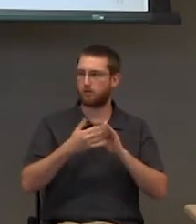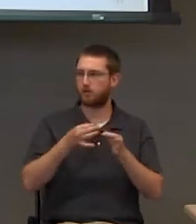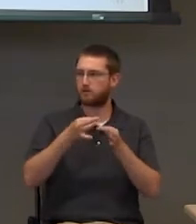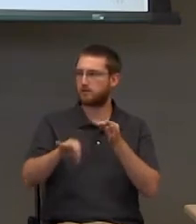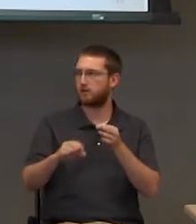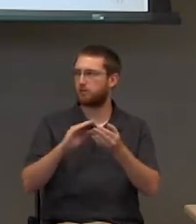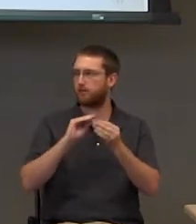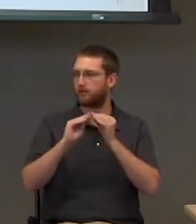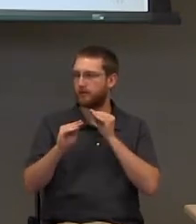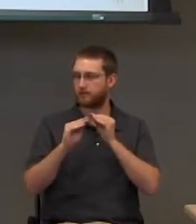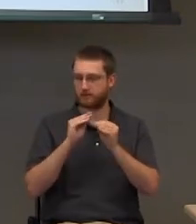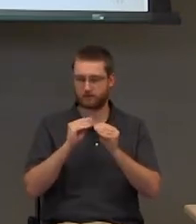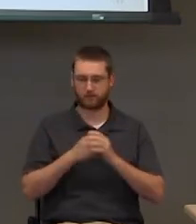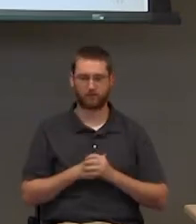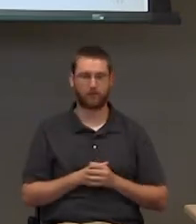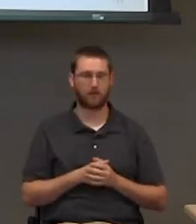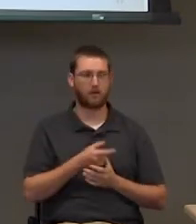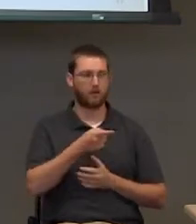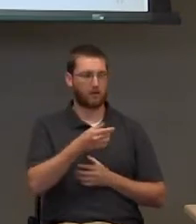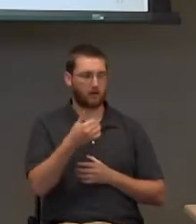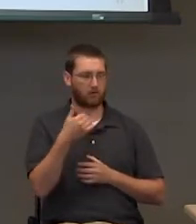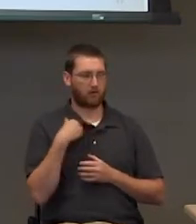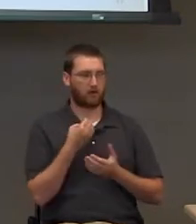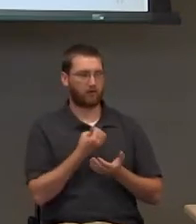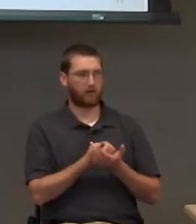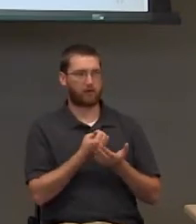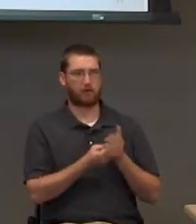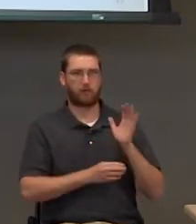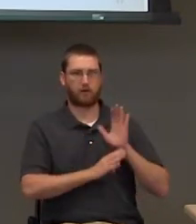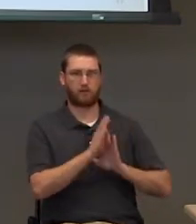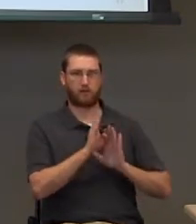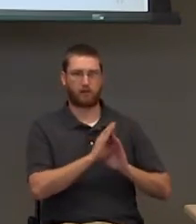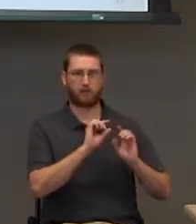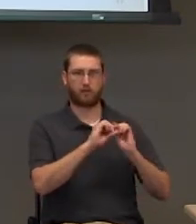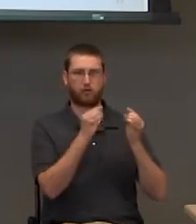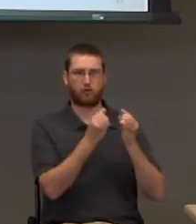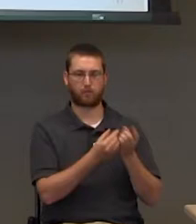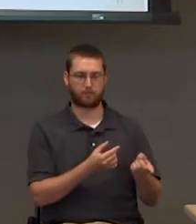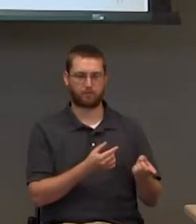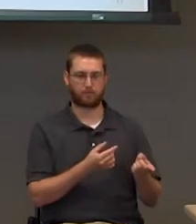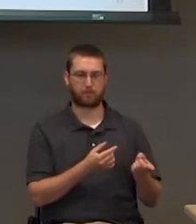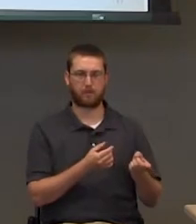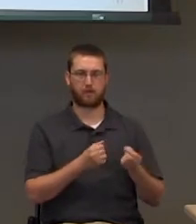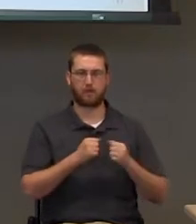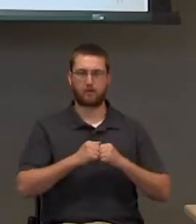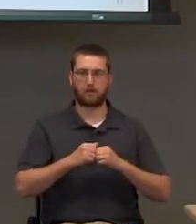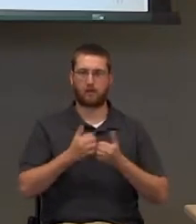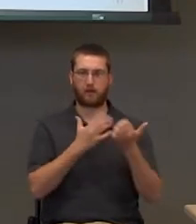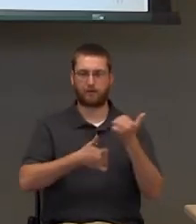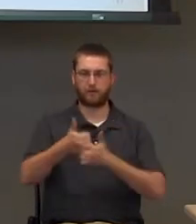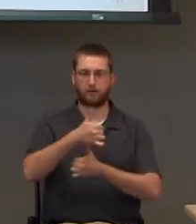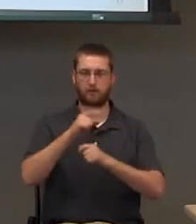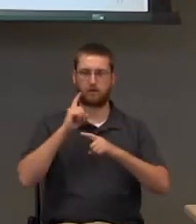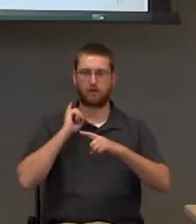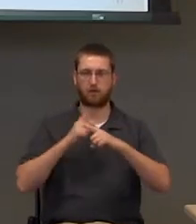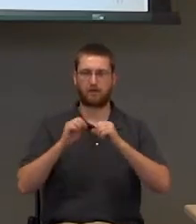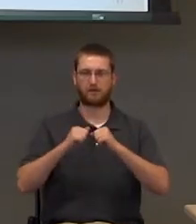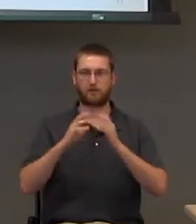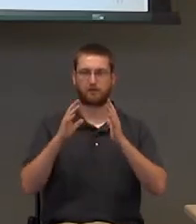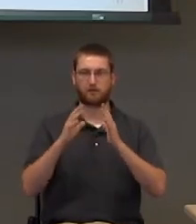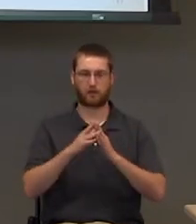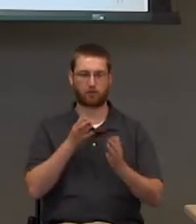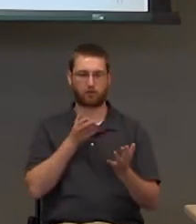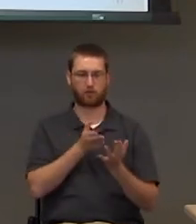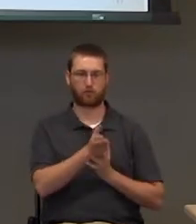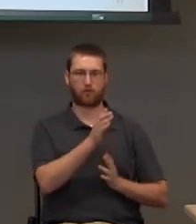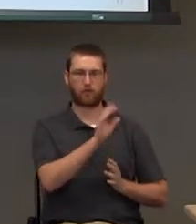simple fix. You have an economic development entity. The administration and implementation of that should be through that economic development entity.